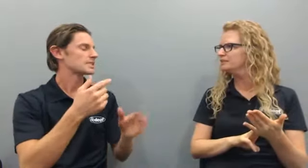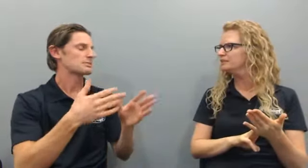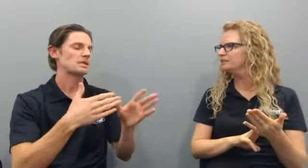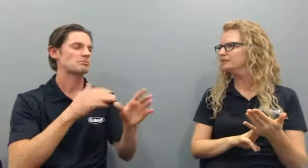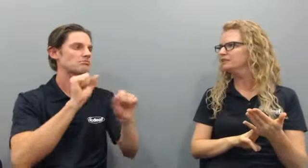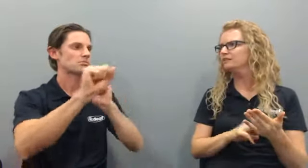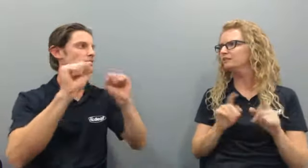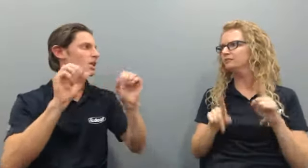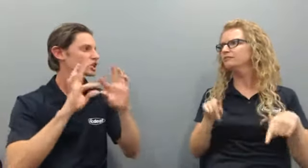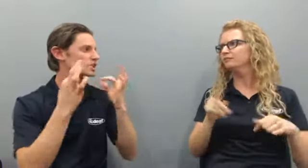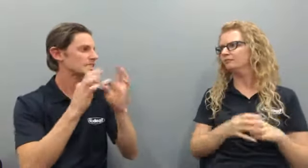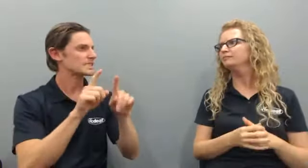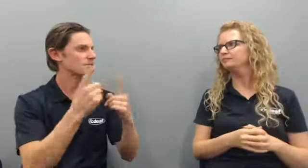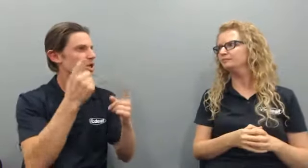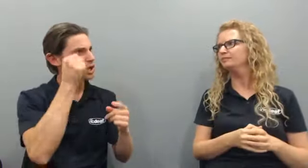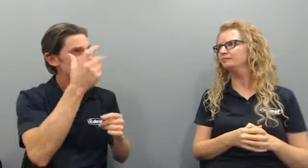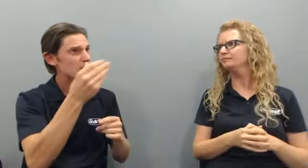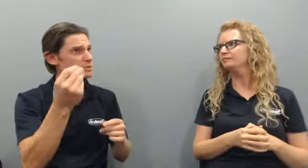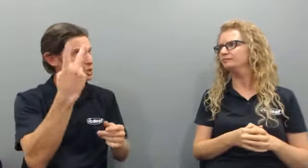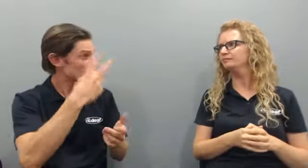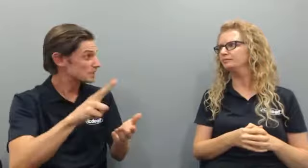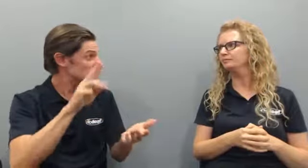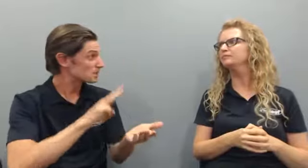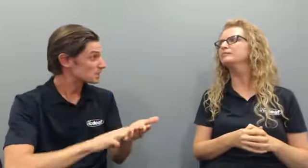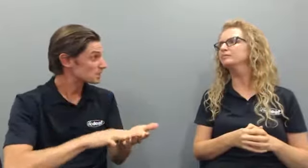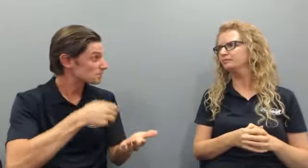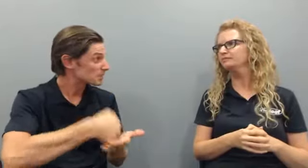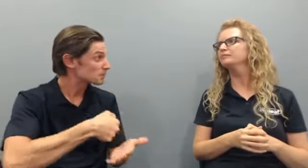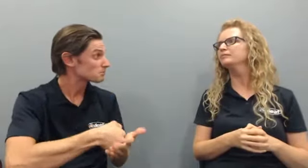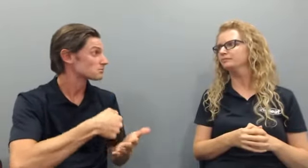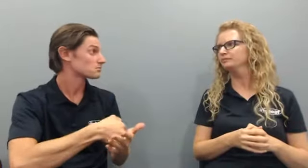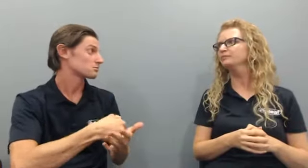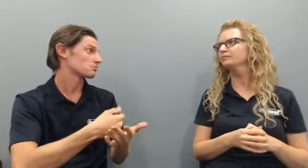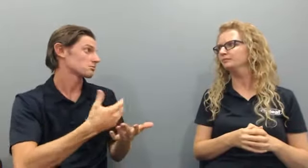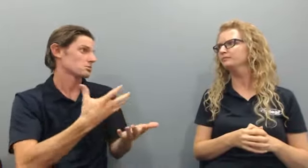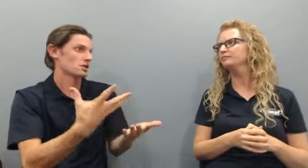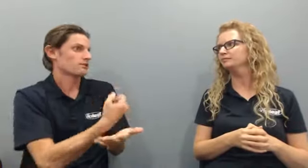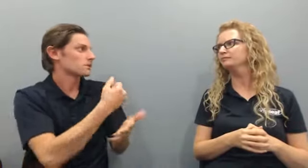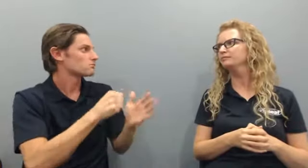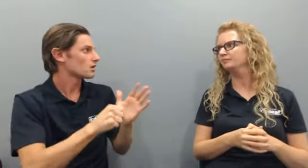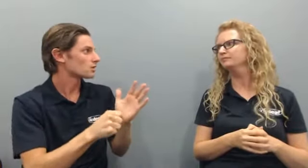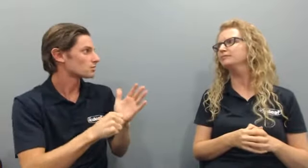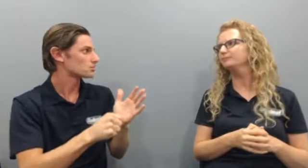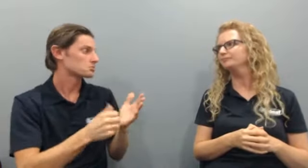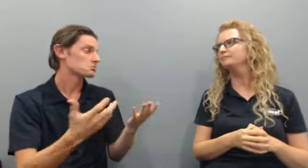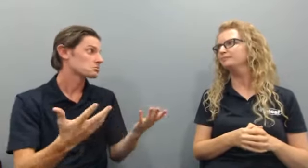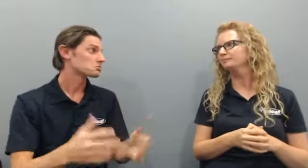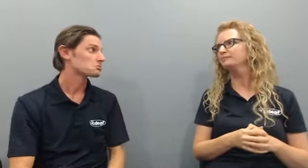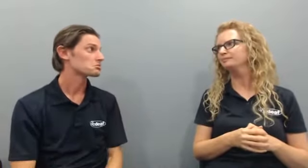maximum of 30 minutes. It depends on each agency. Some are 20-minute minimums, which saves you money as well.